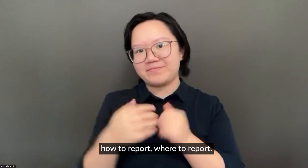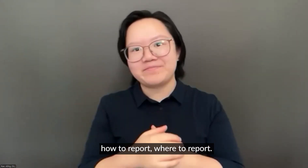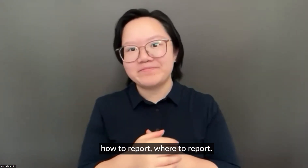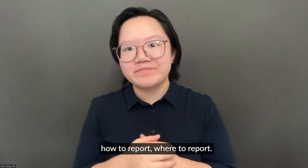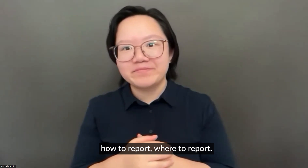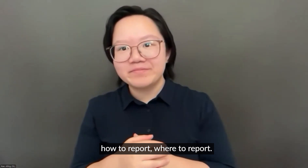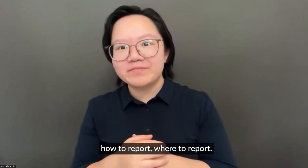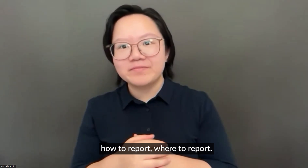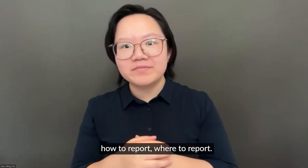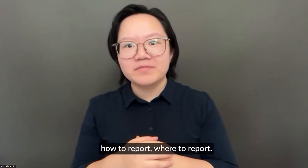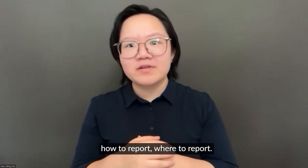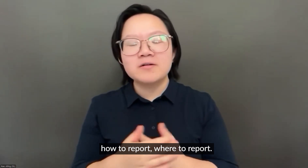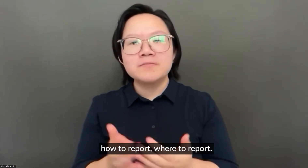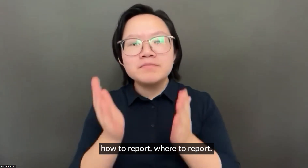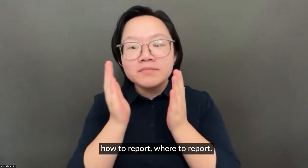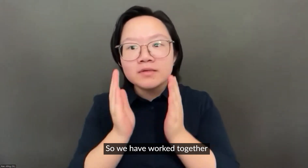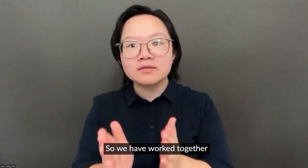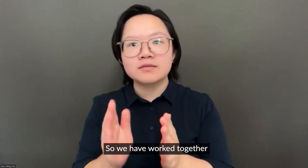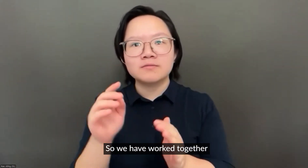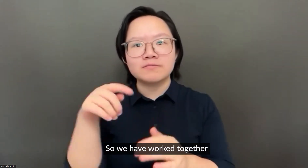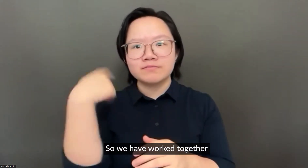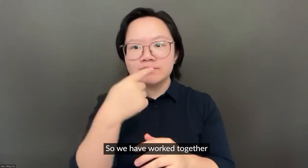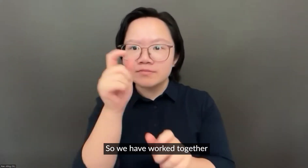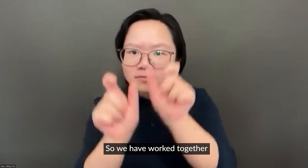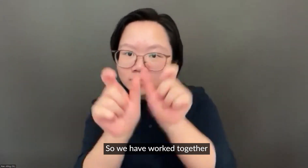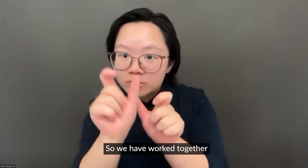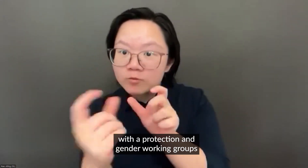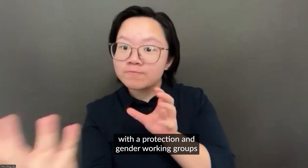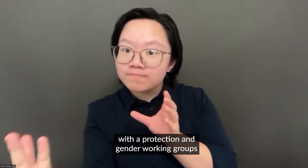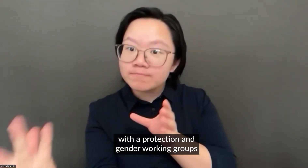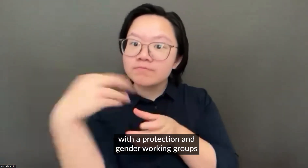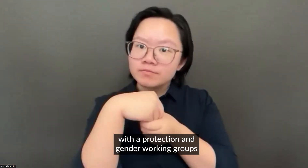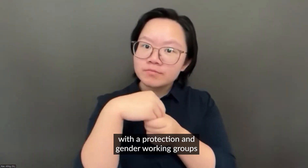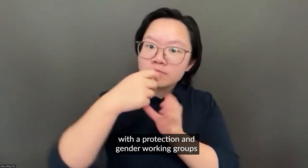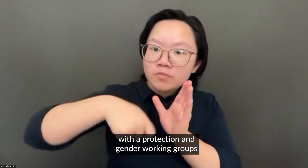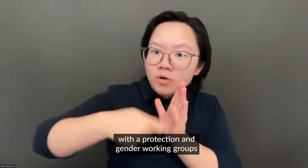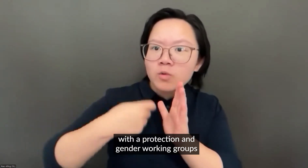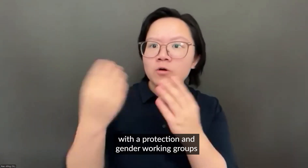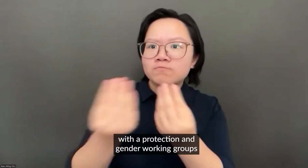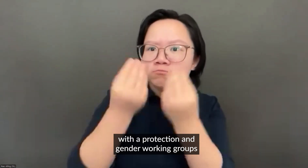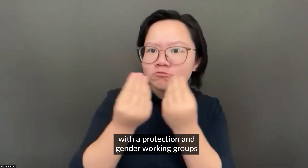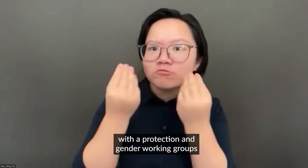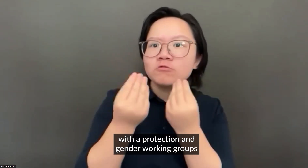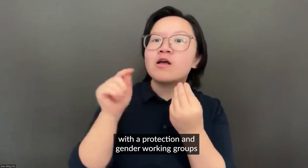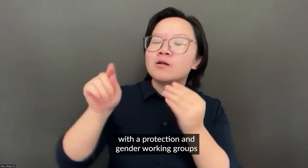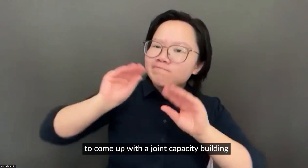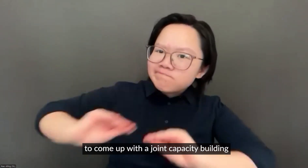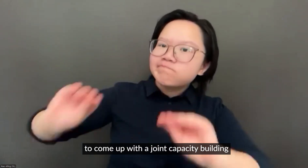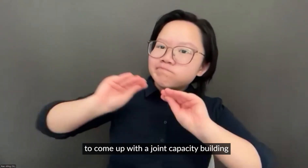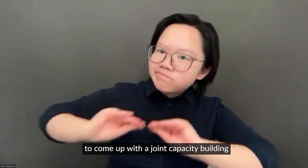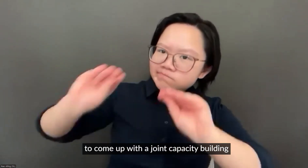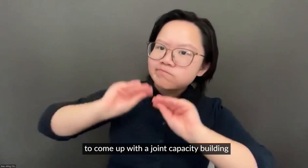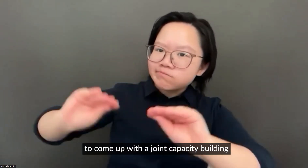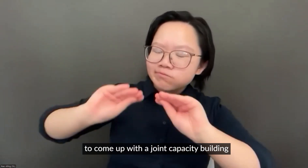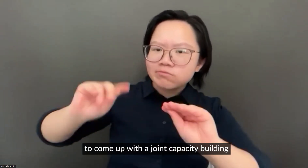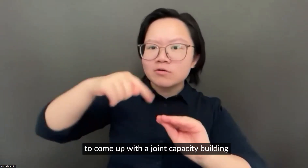to report, where to report. So we have worked together with the protection and gender working groups to come